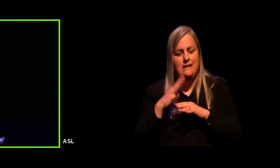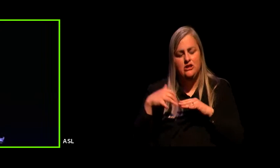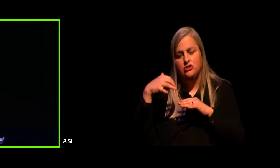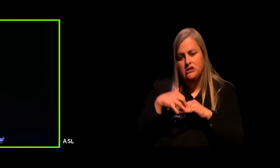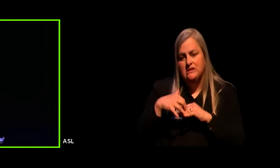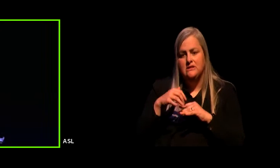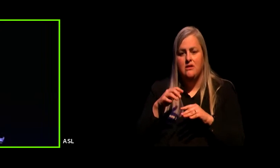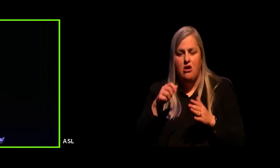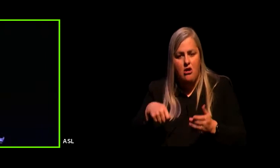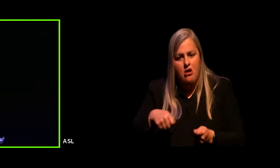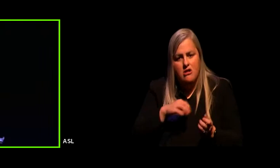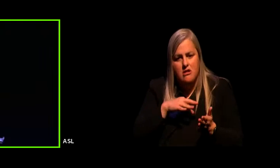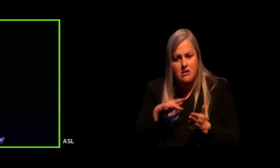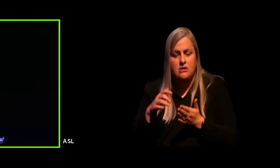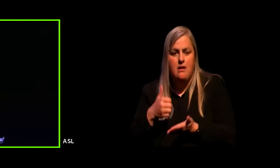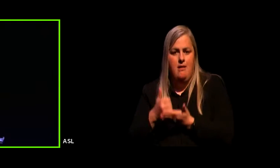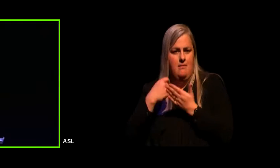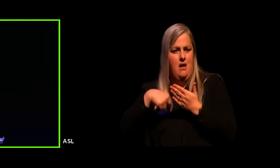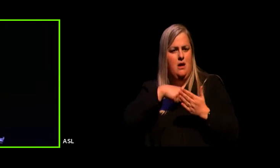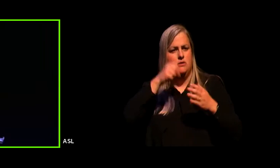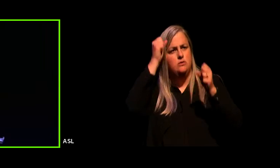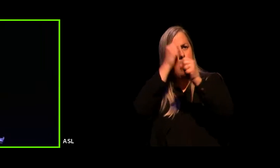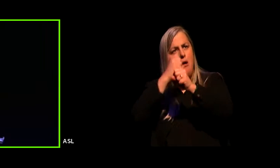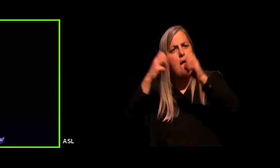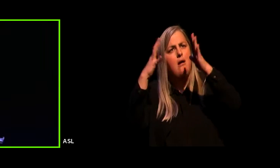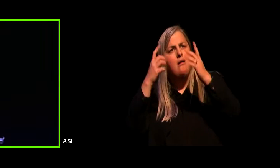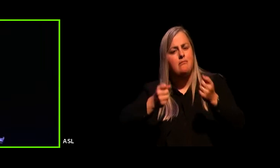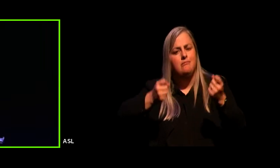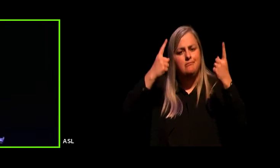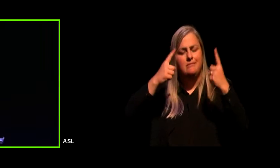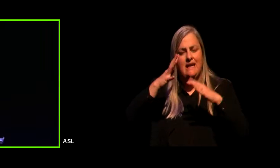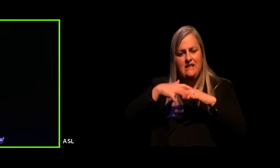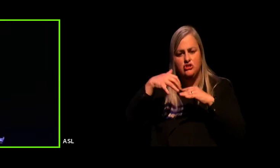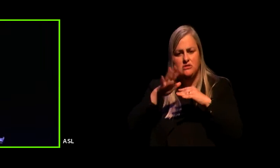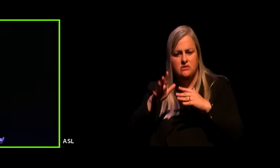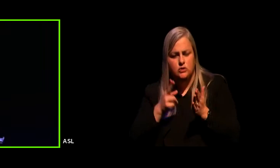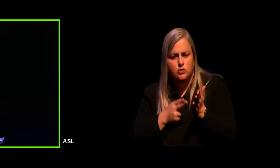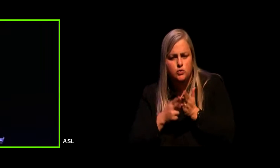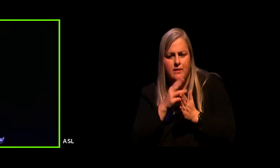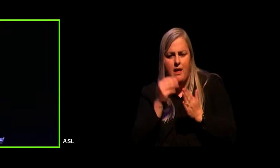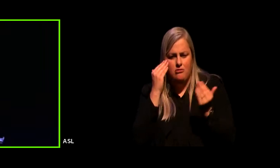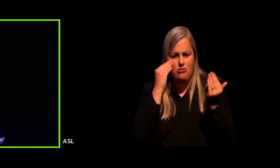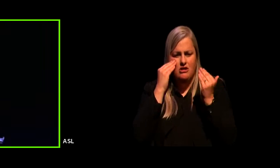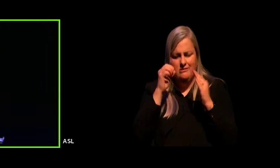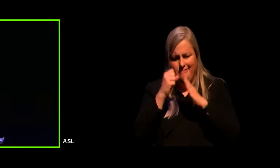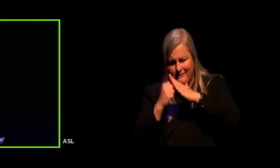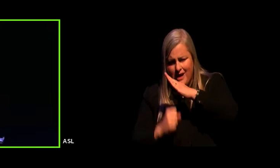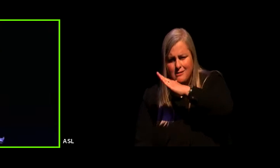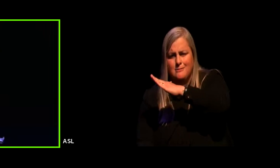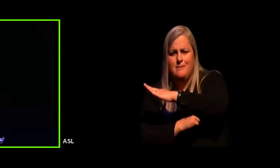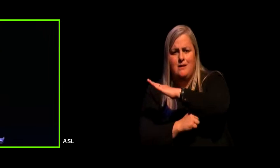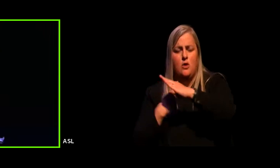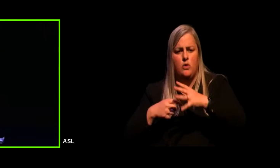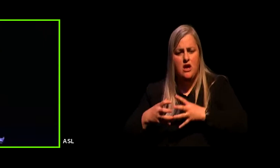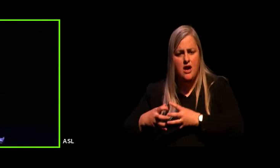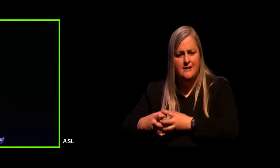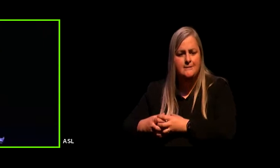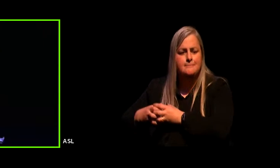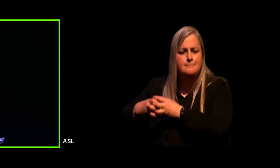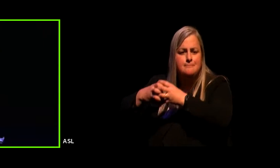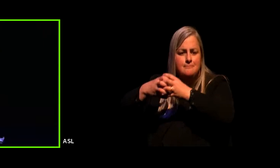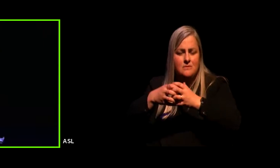us access and understand Indigenous truths and knowledge that is fundamental as we walk together along the path